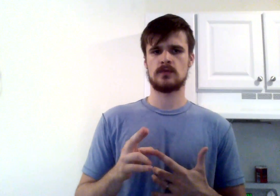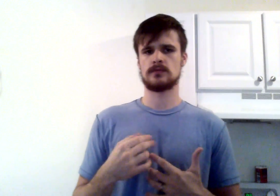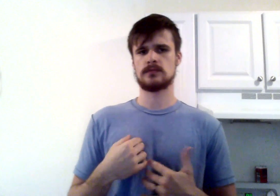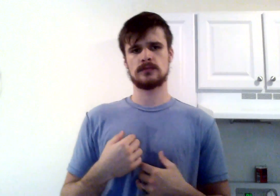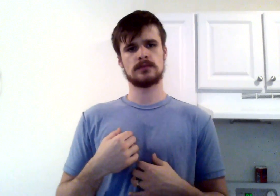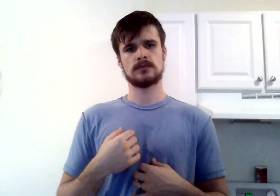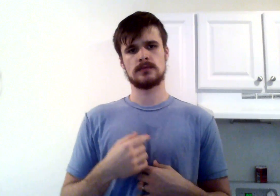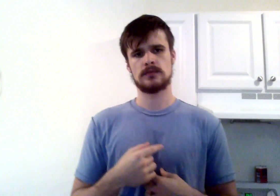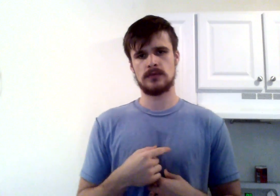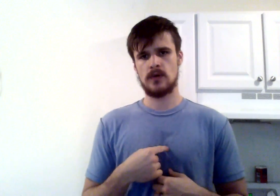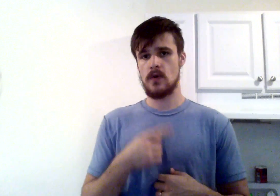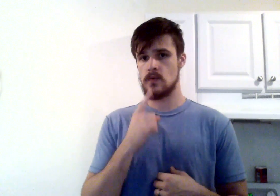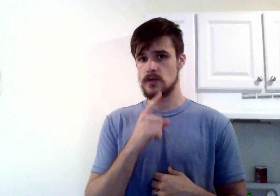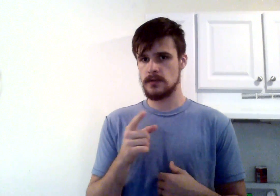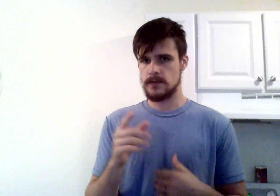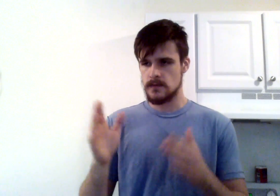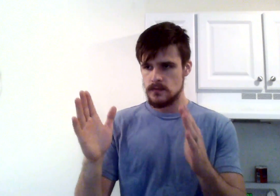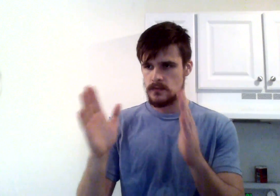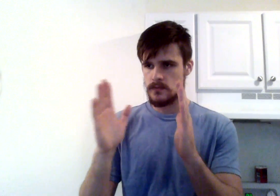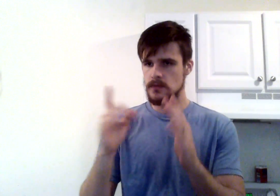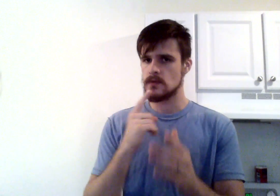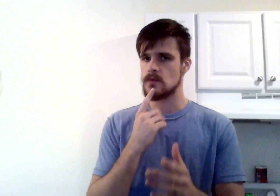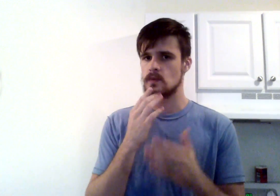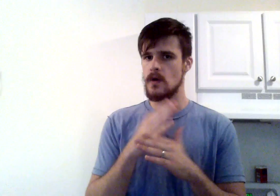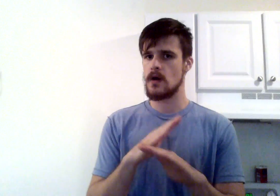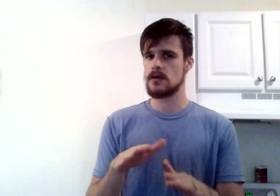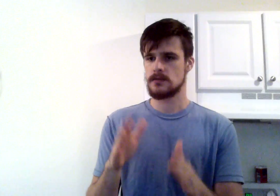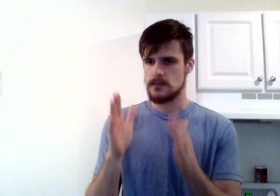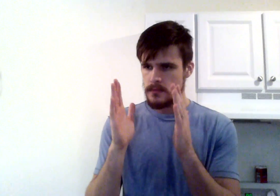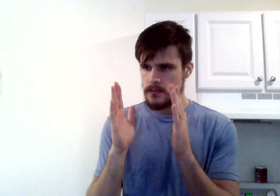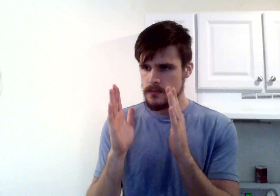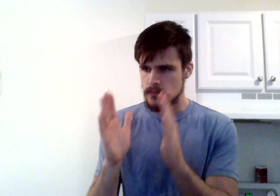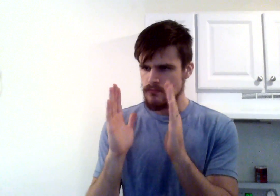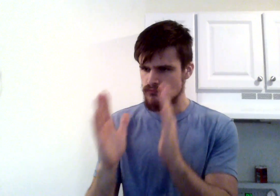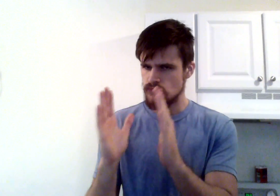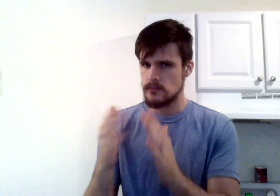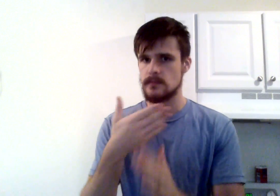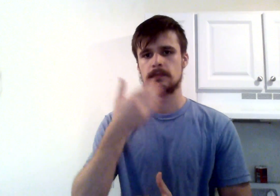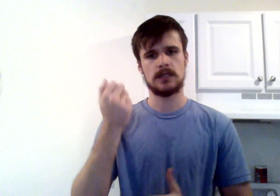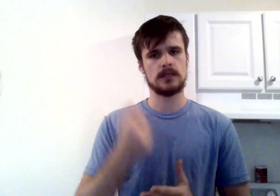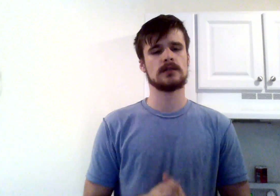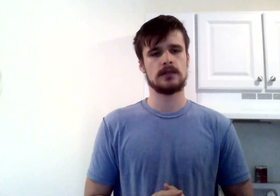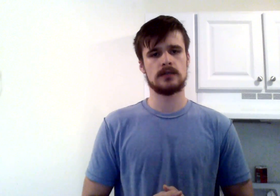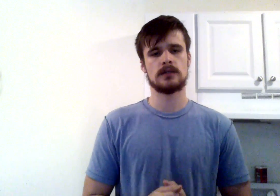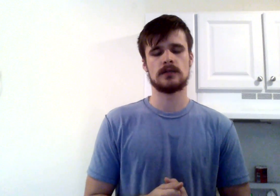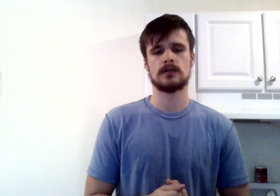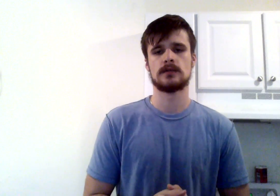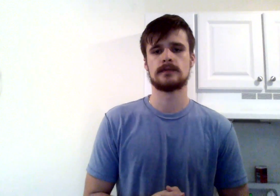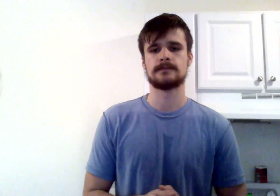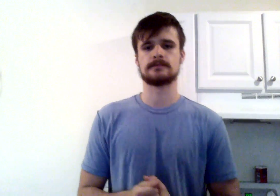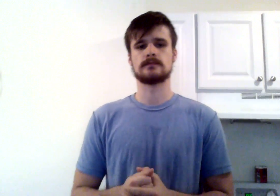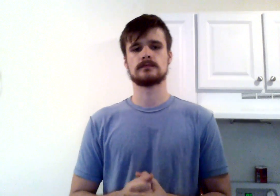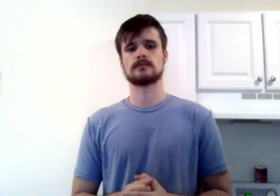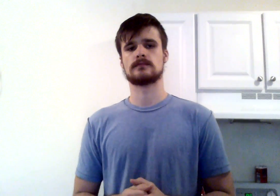really pay attention by getting very quiet. Some people broadcast the whole time. Try not to do that. That's